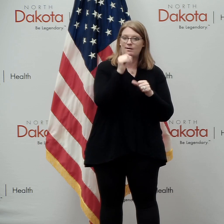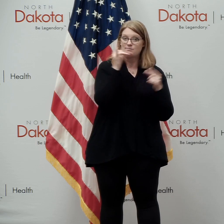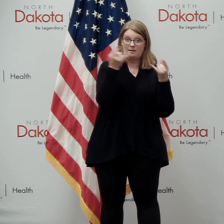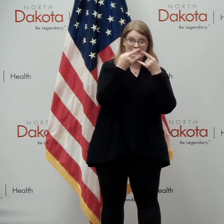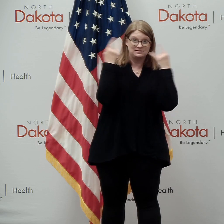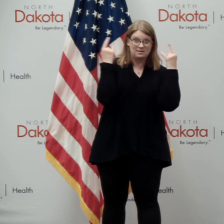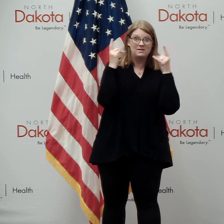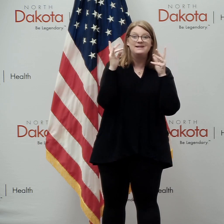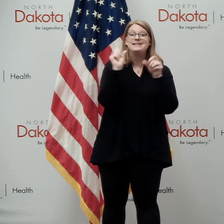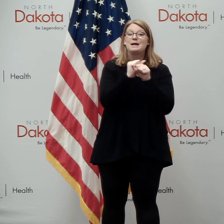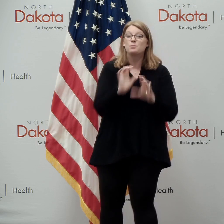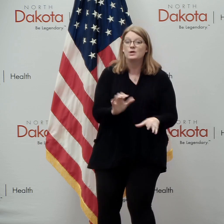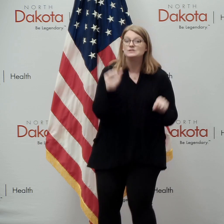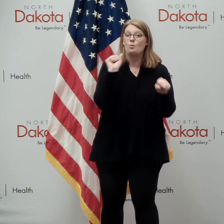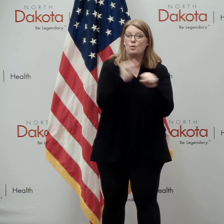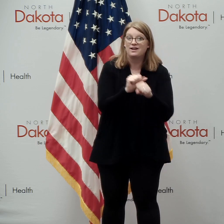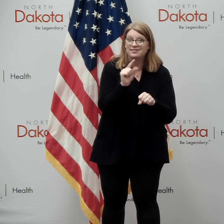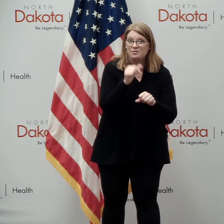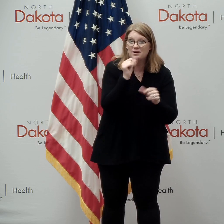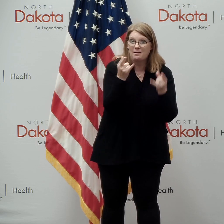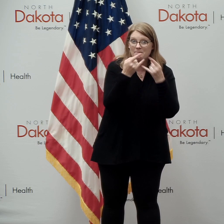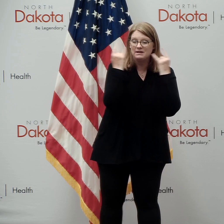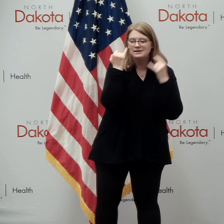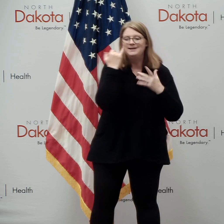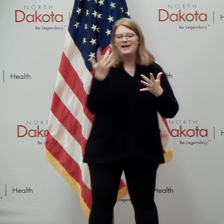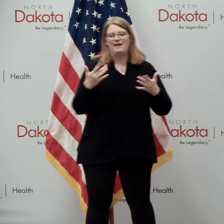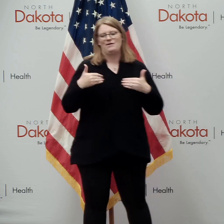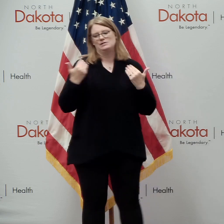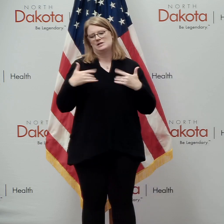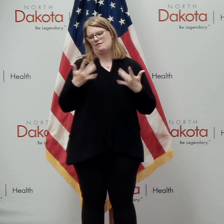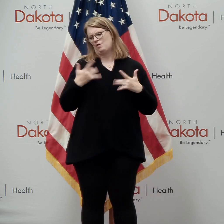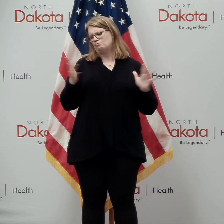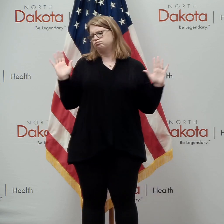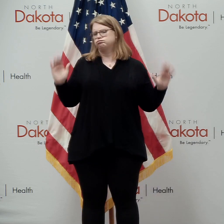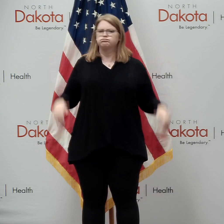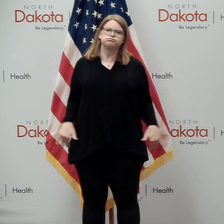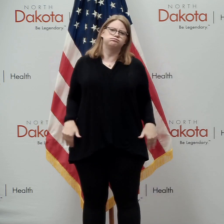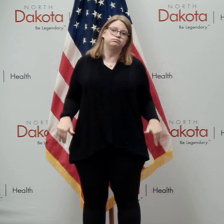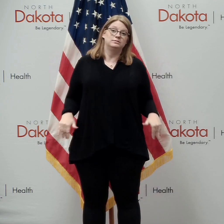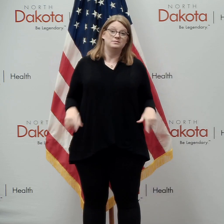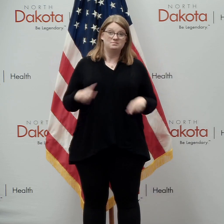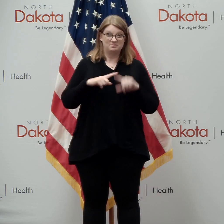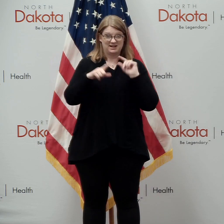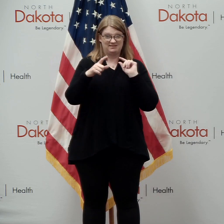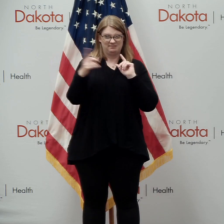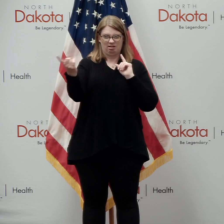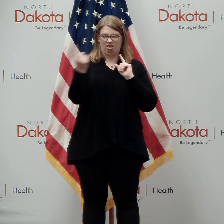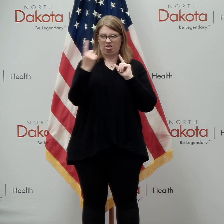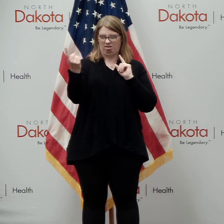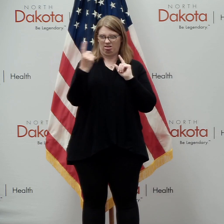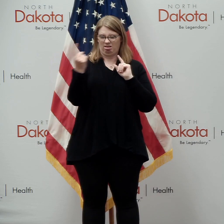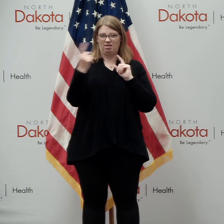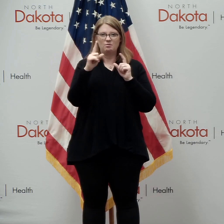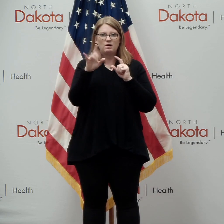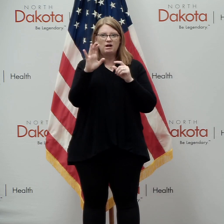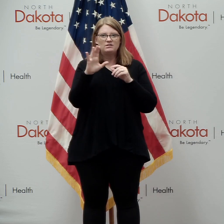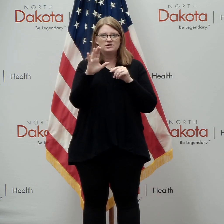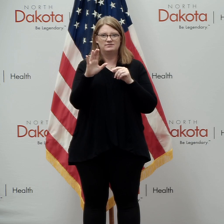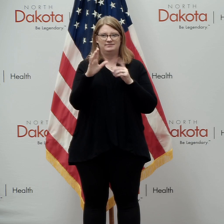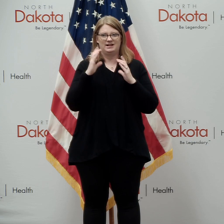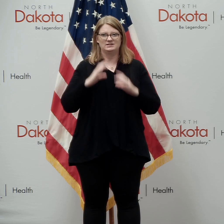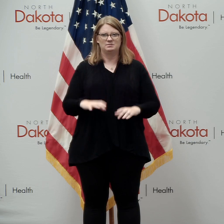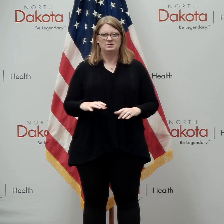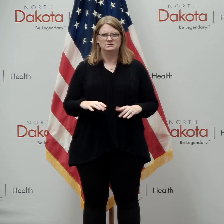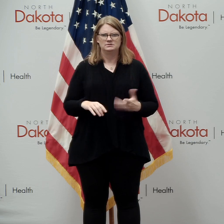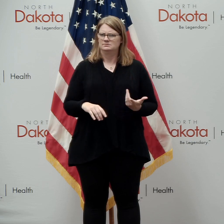up. If I was, even if I was young and thought I was invulnerable and I was going to be seeing 100 customers a day, and if you're in one of these counties that's yellow,